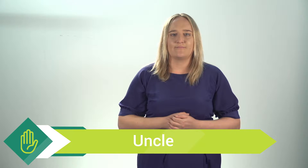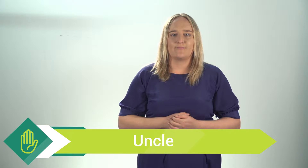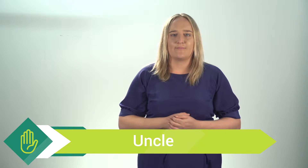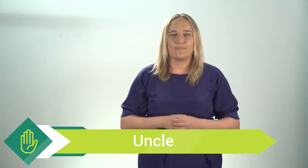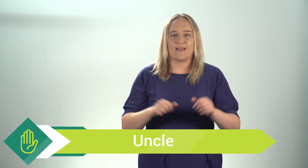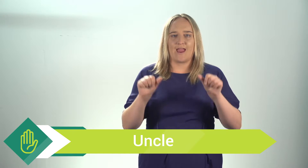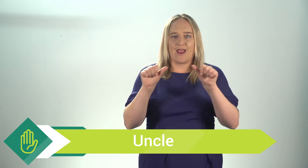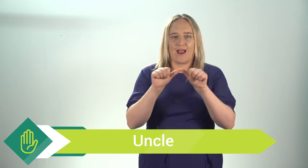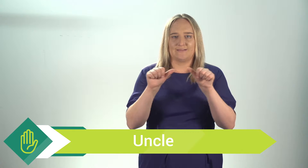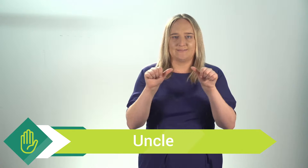Uncle.